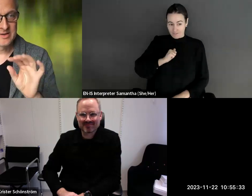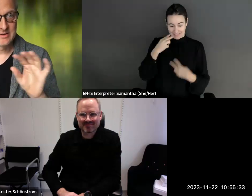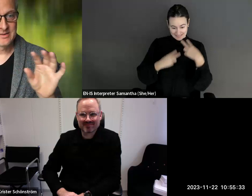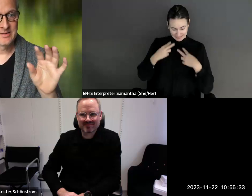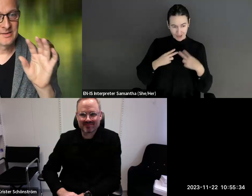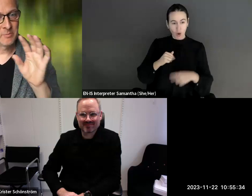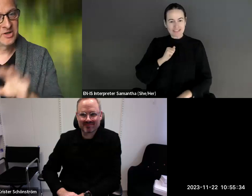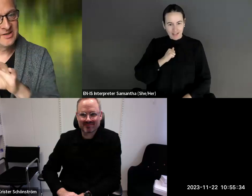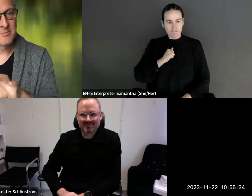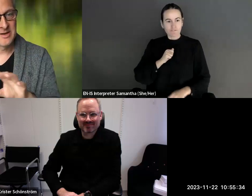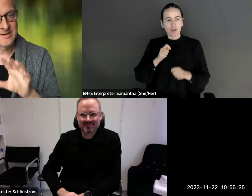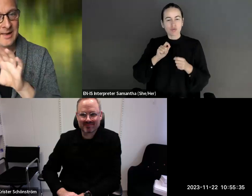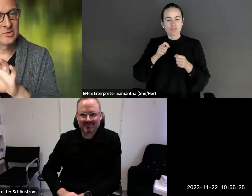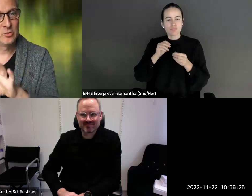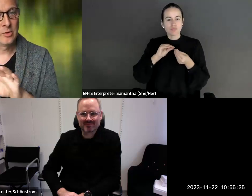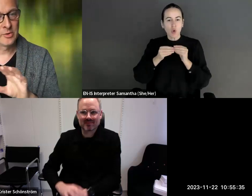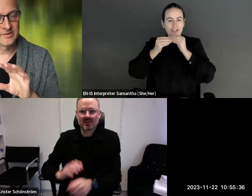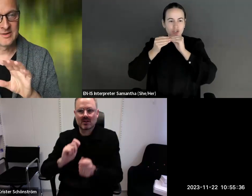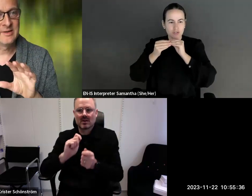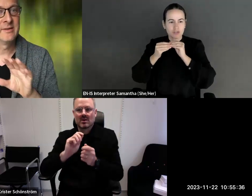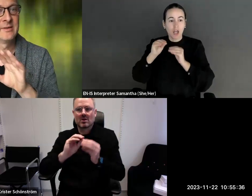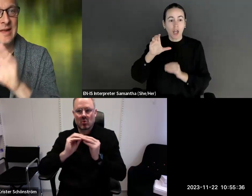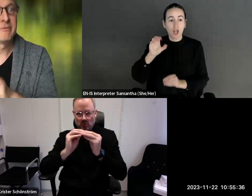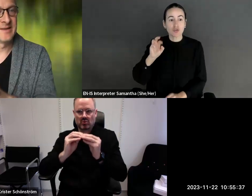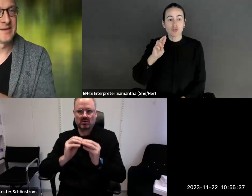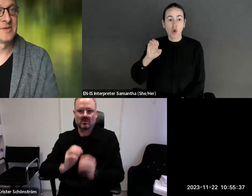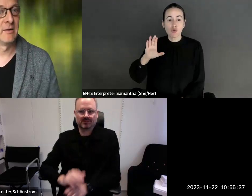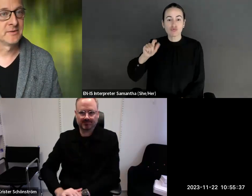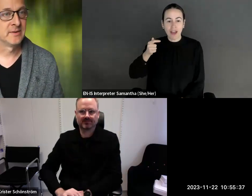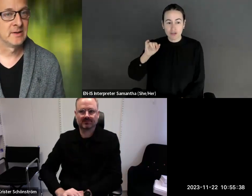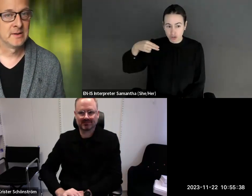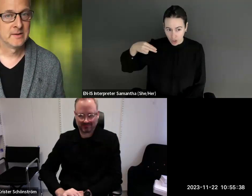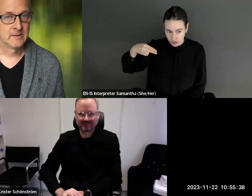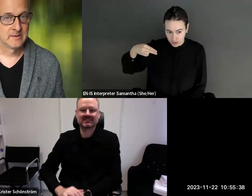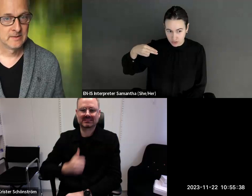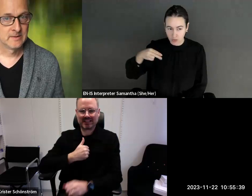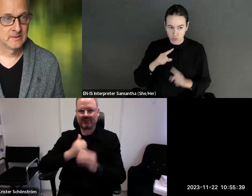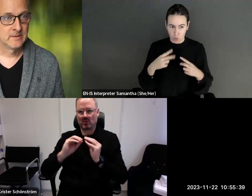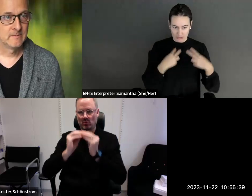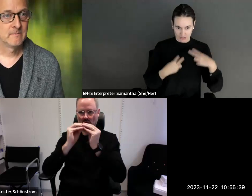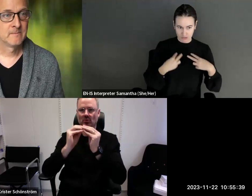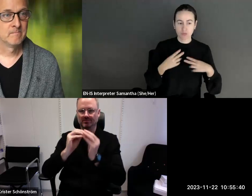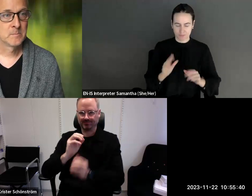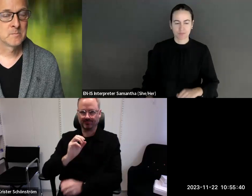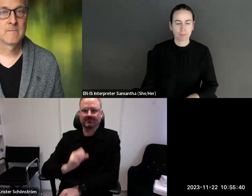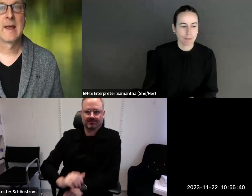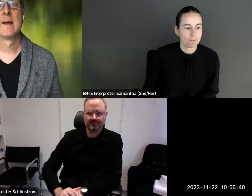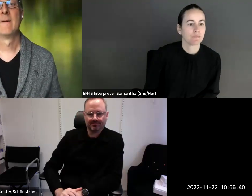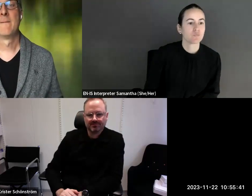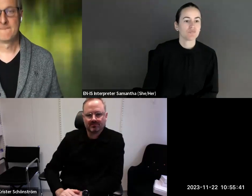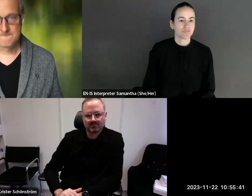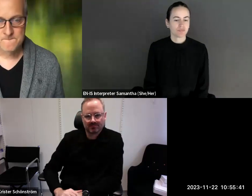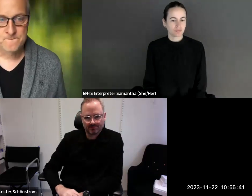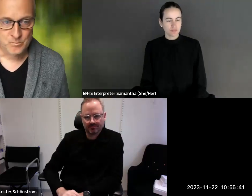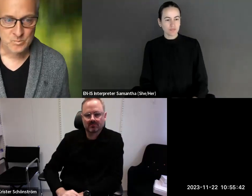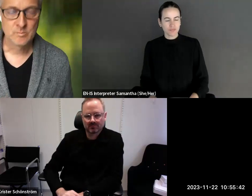Because the participants, the L2 learners, they didn't self-assess themselves. Correction. Sorry, that was an interpreter error. I'm